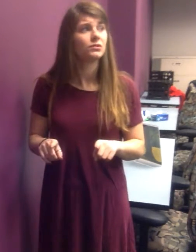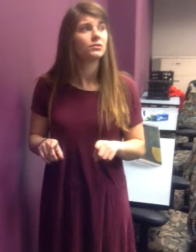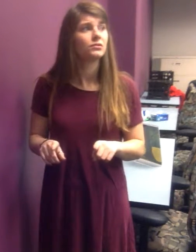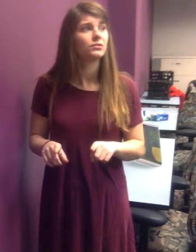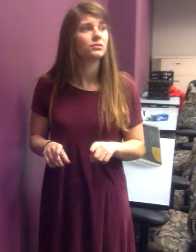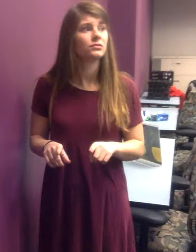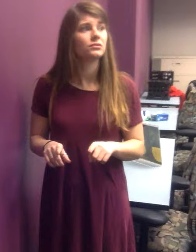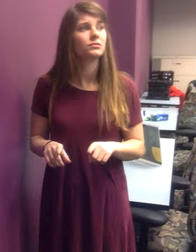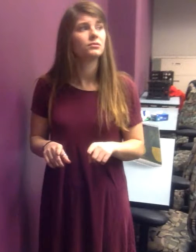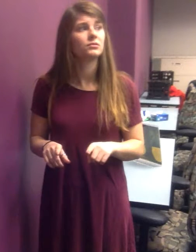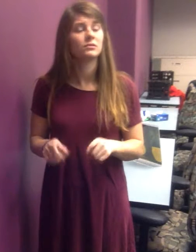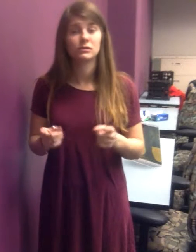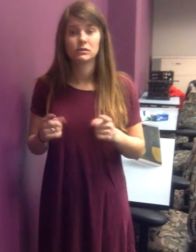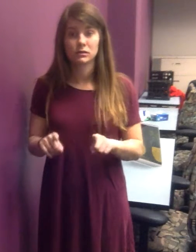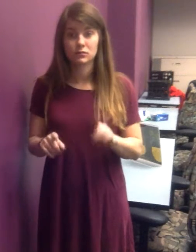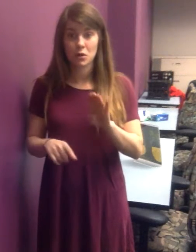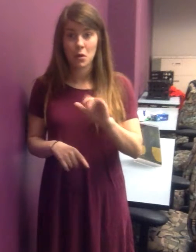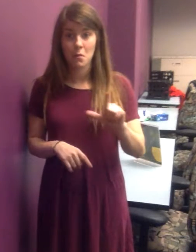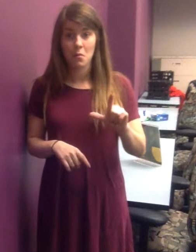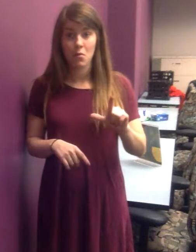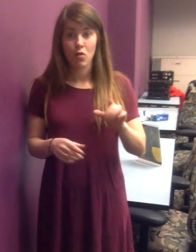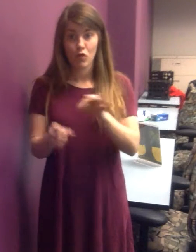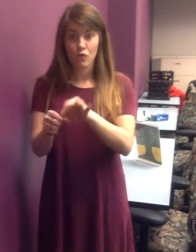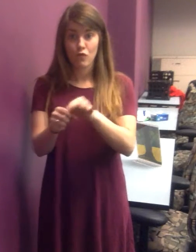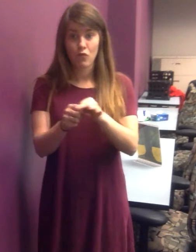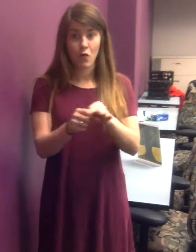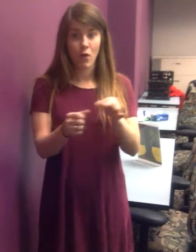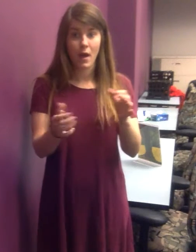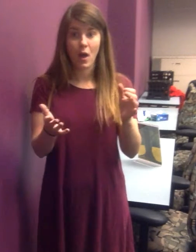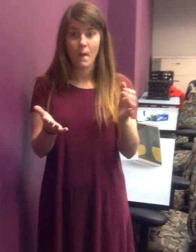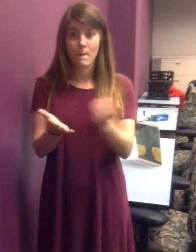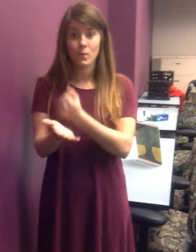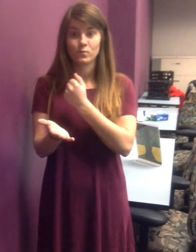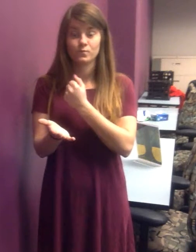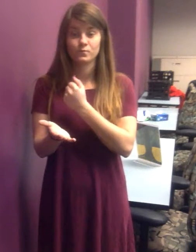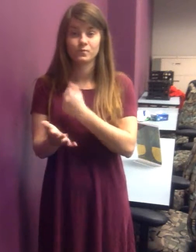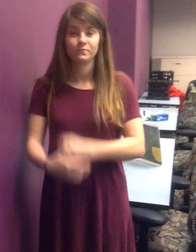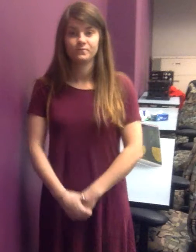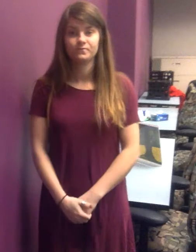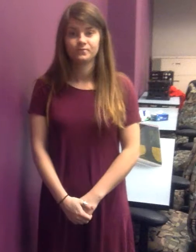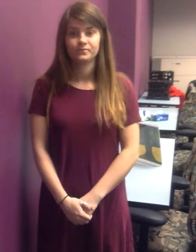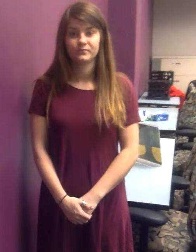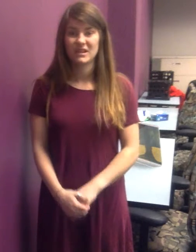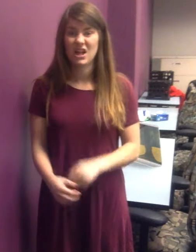8 Republicans on board. The bill is passed.